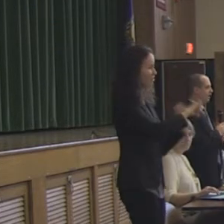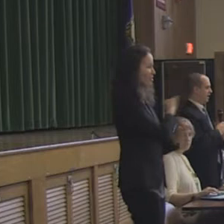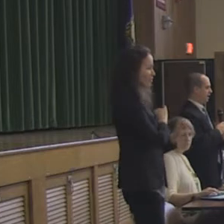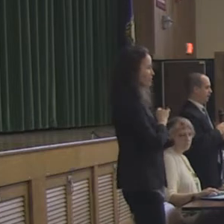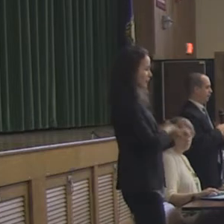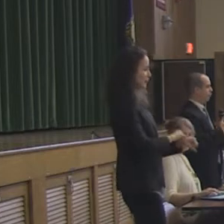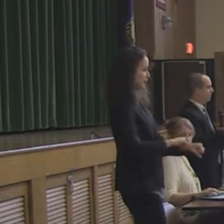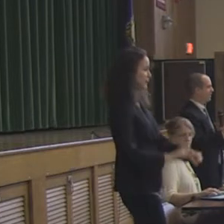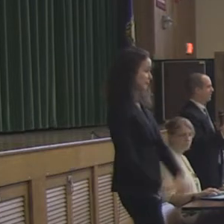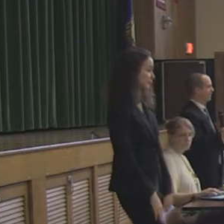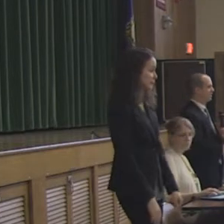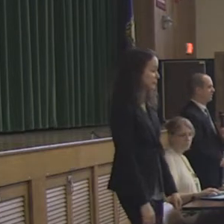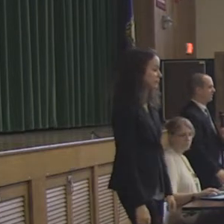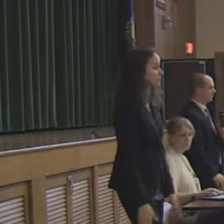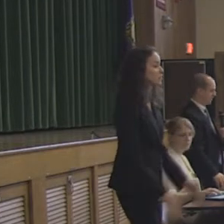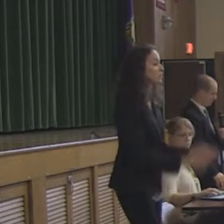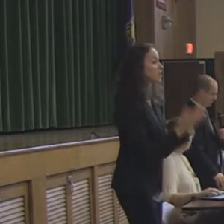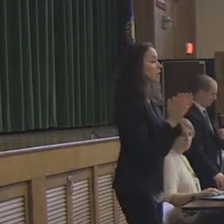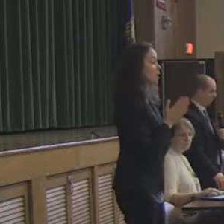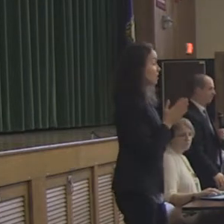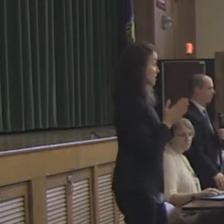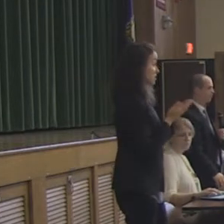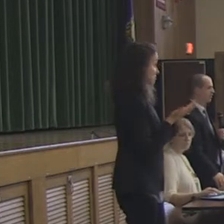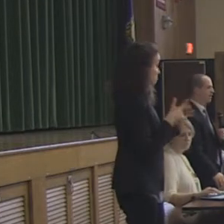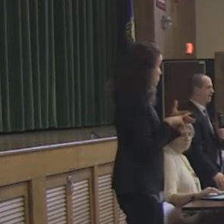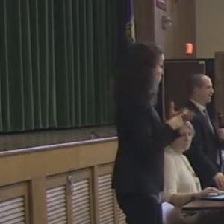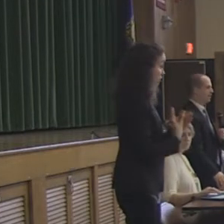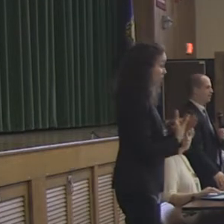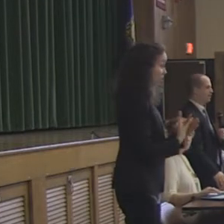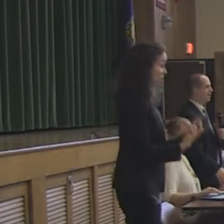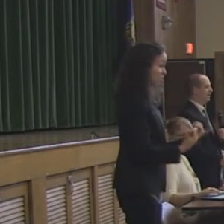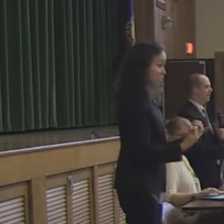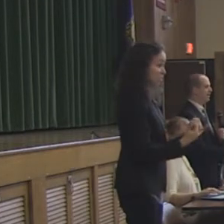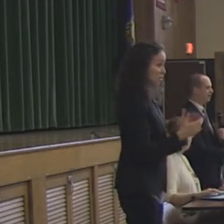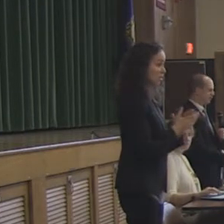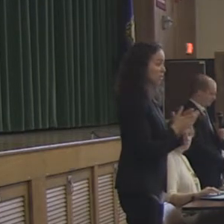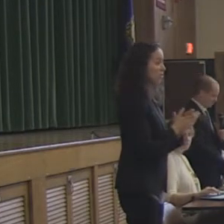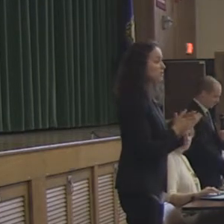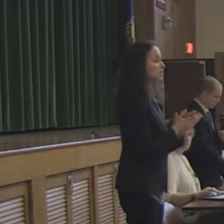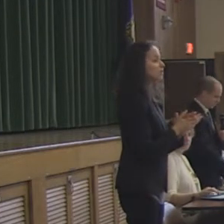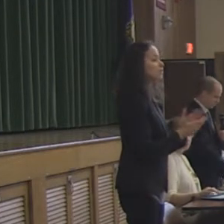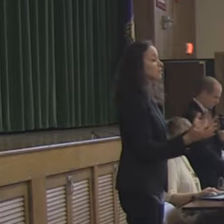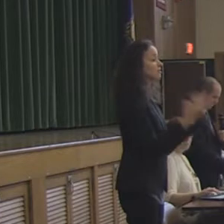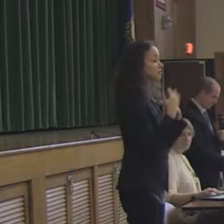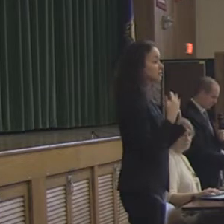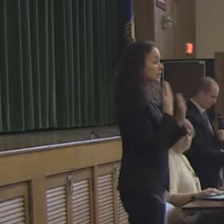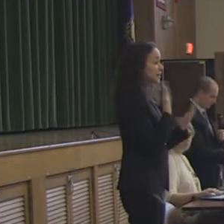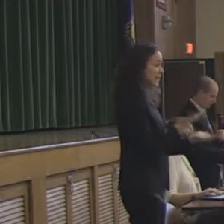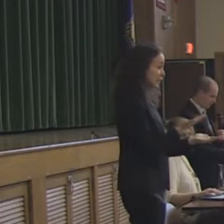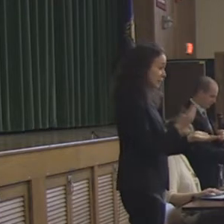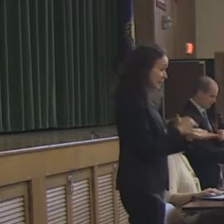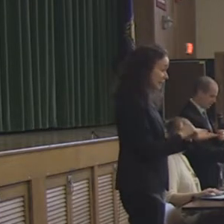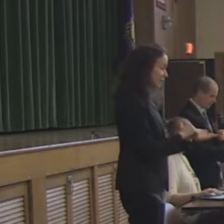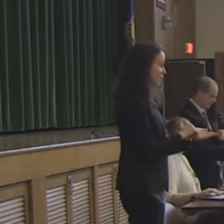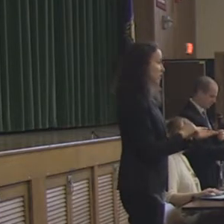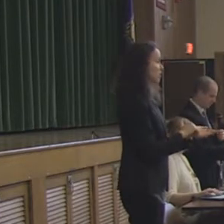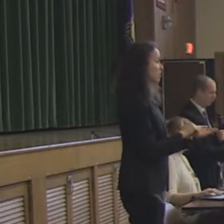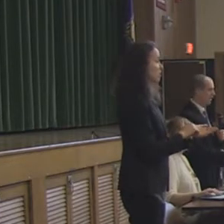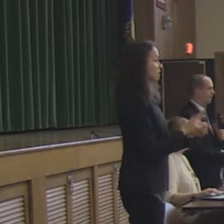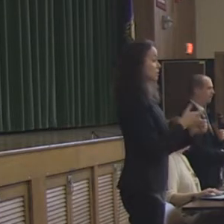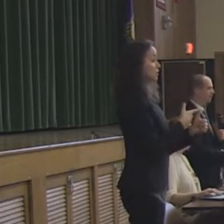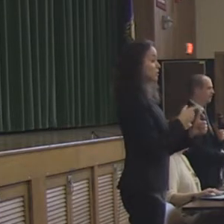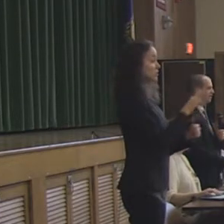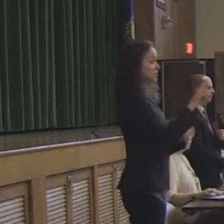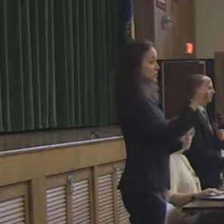bounds. With that, I'd like to get started. So, again, thank you all very much, and I'll first have